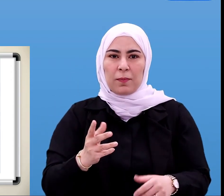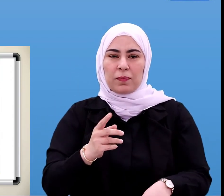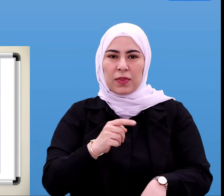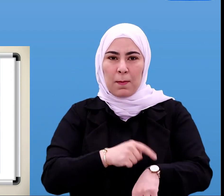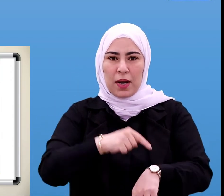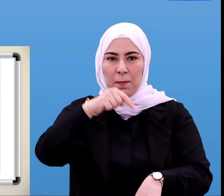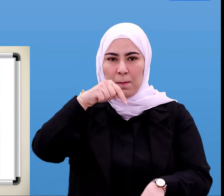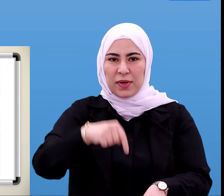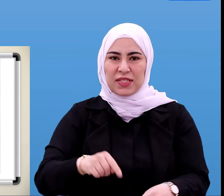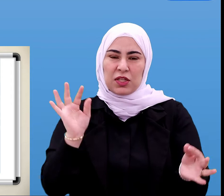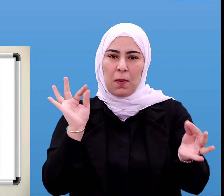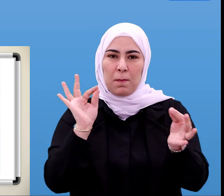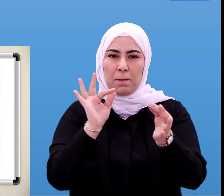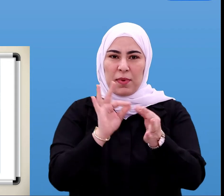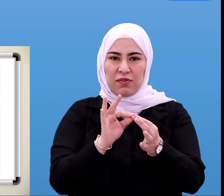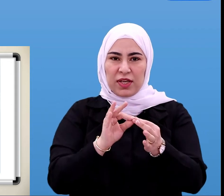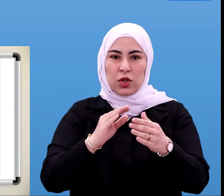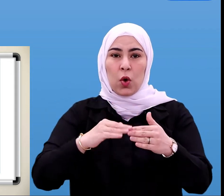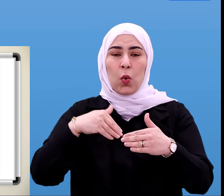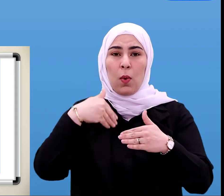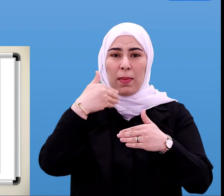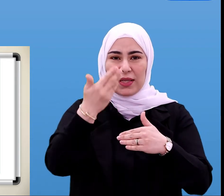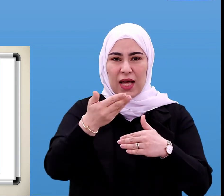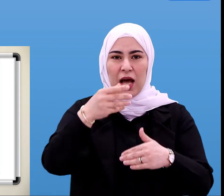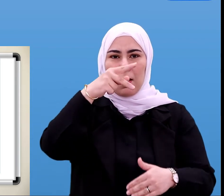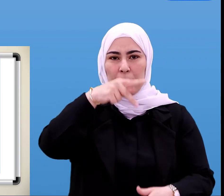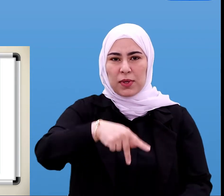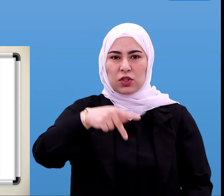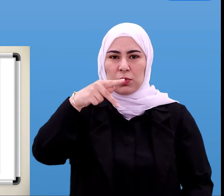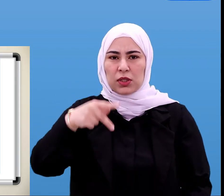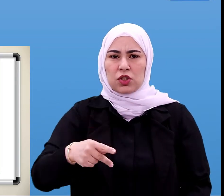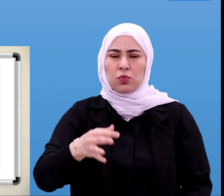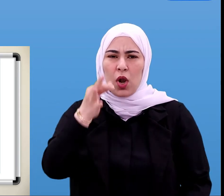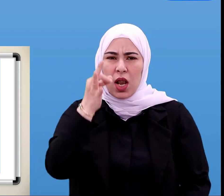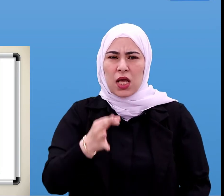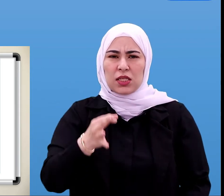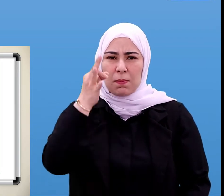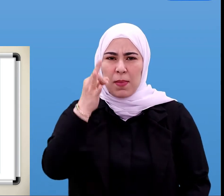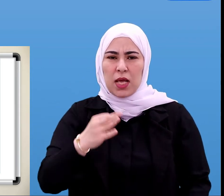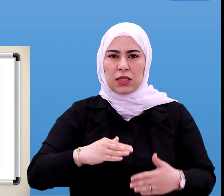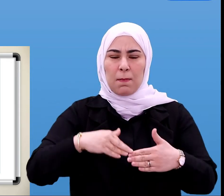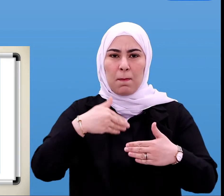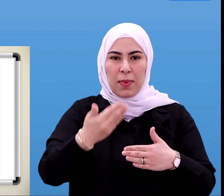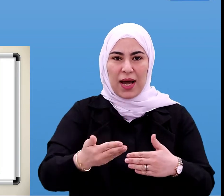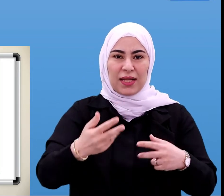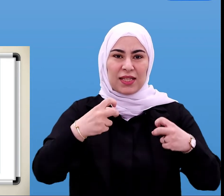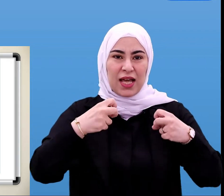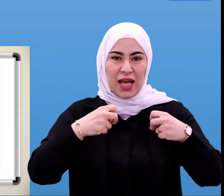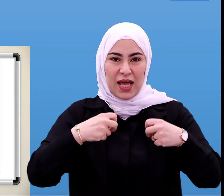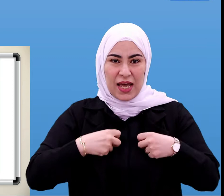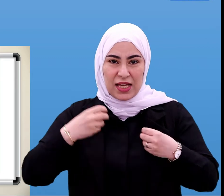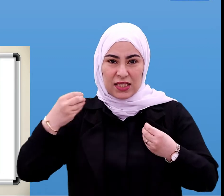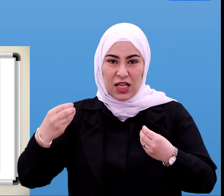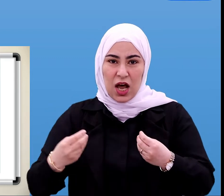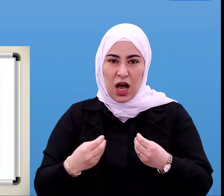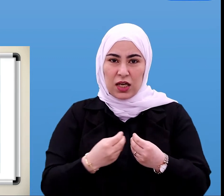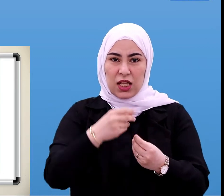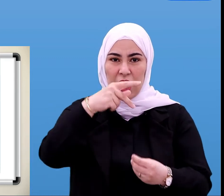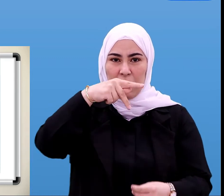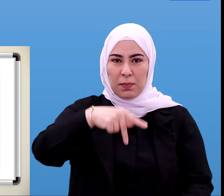participle. Every single verb coming after has must be in the past participle. Let's